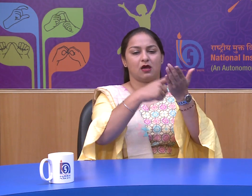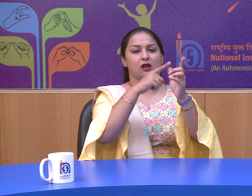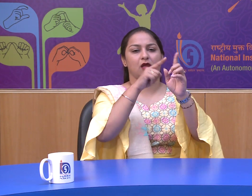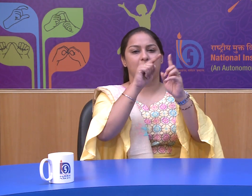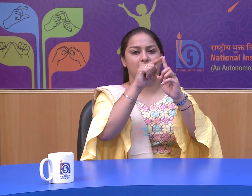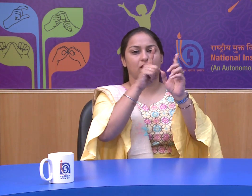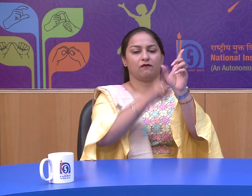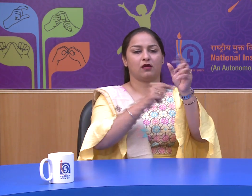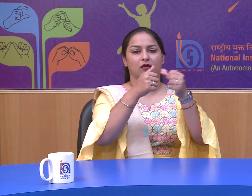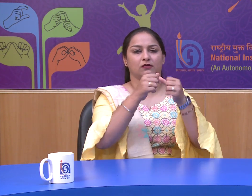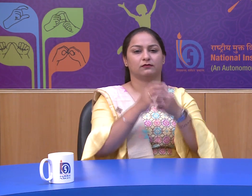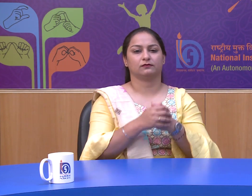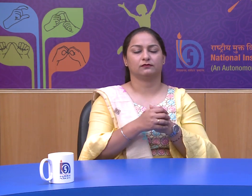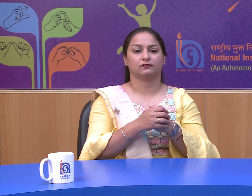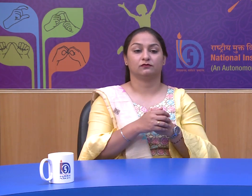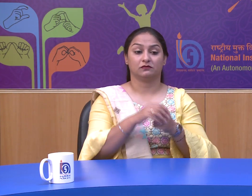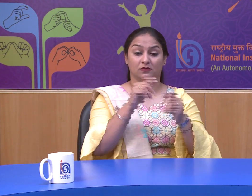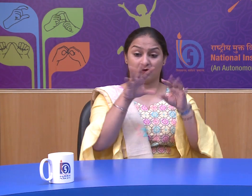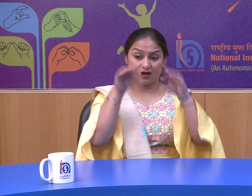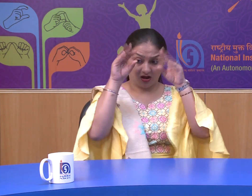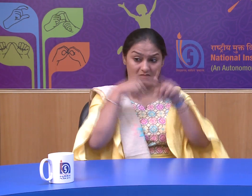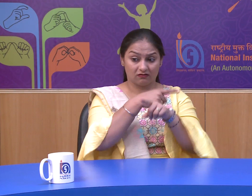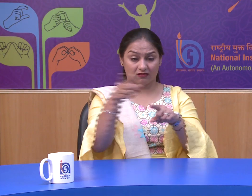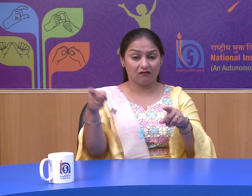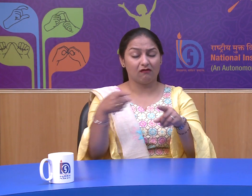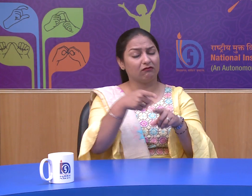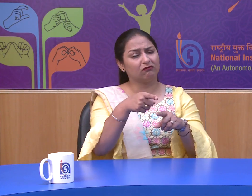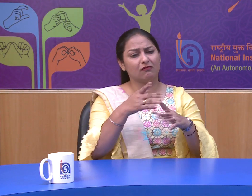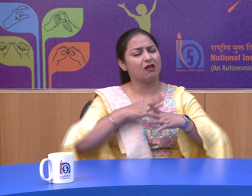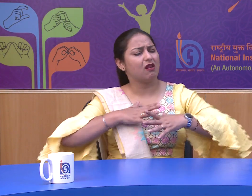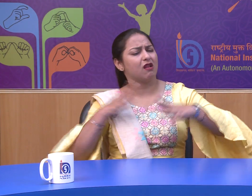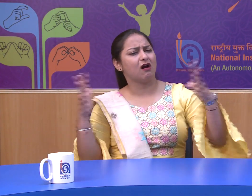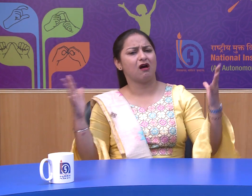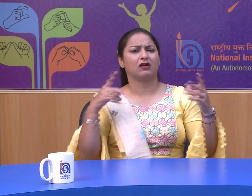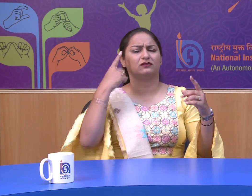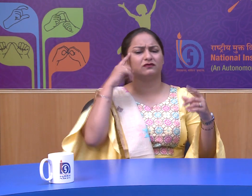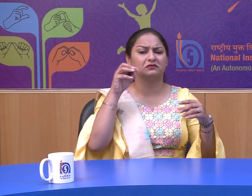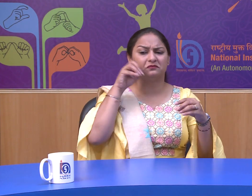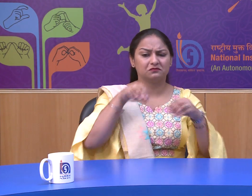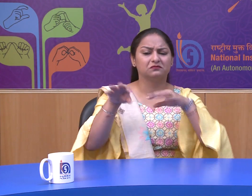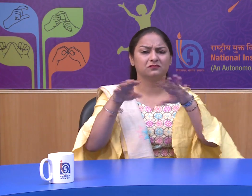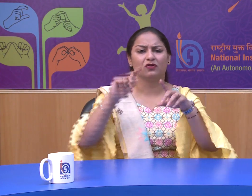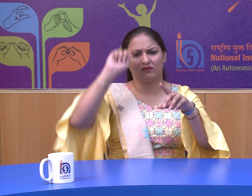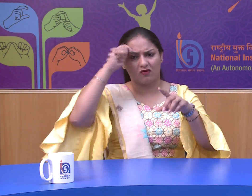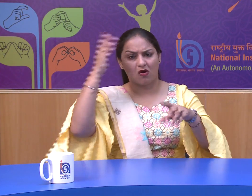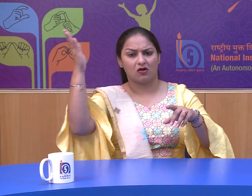Learners, it should be noted that such a large scale assimilation of foreigners into